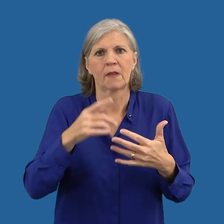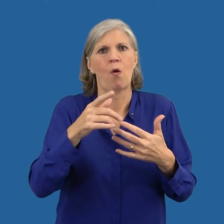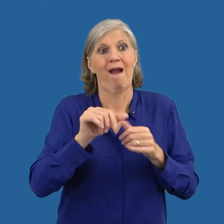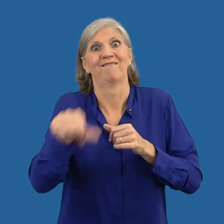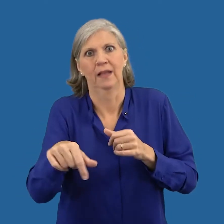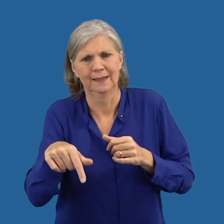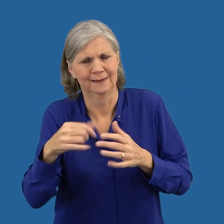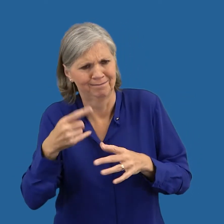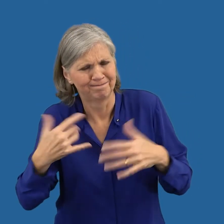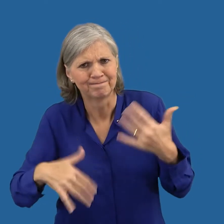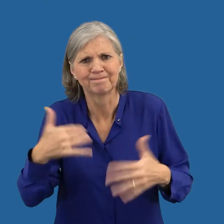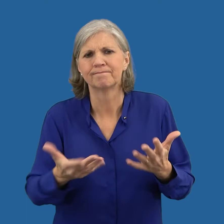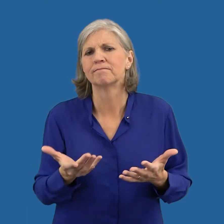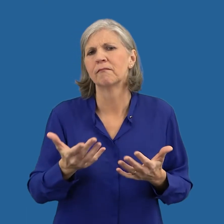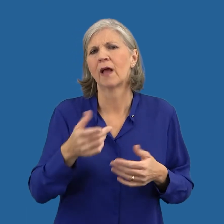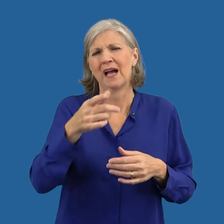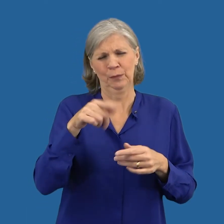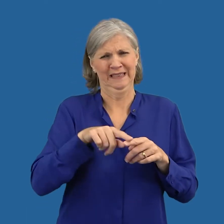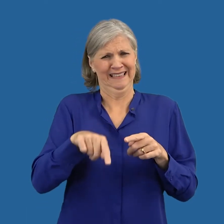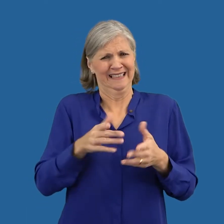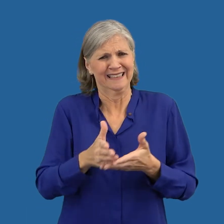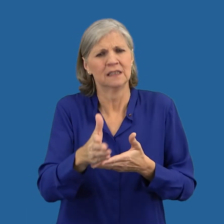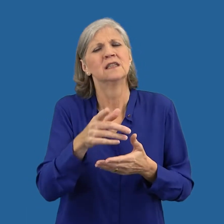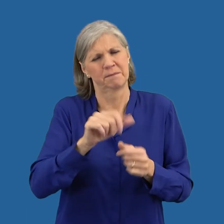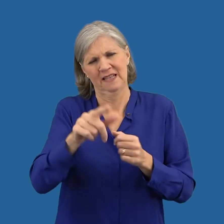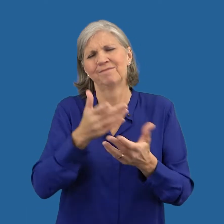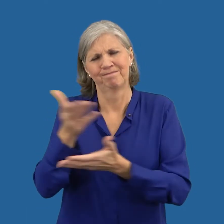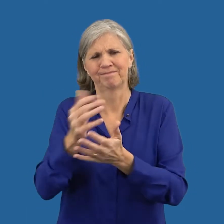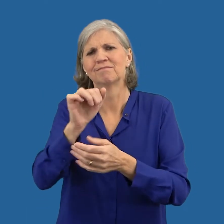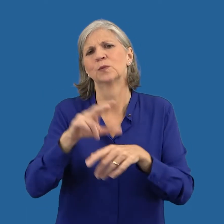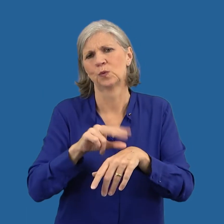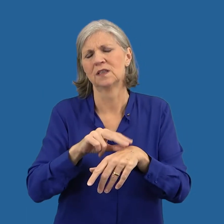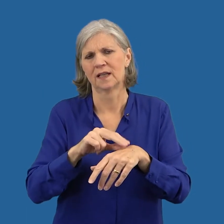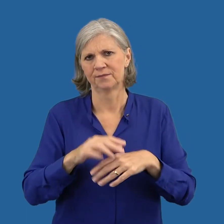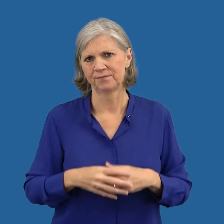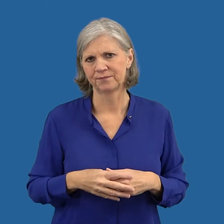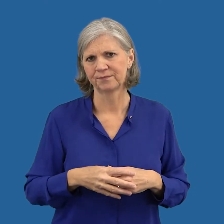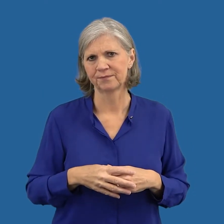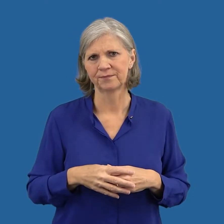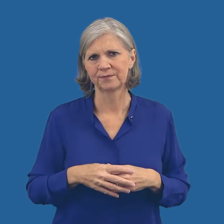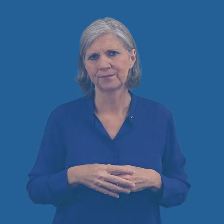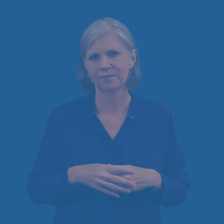painful sex or bleeding after sex. If you experience any of these, speak to your doctor.